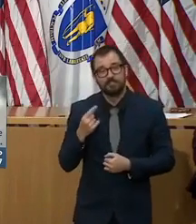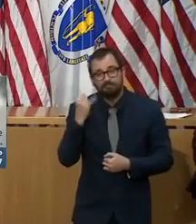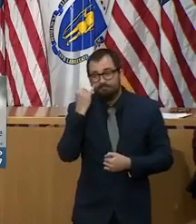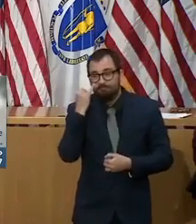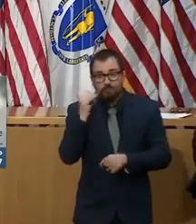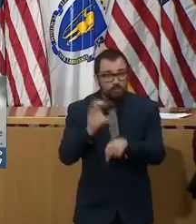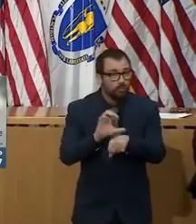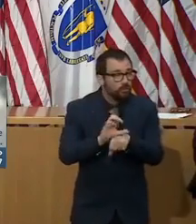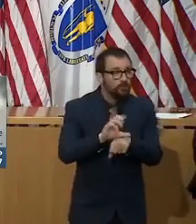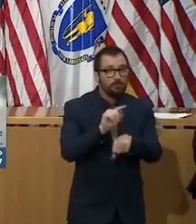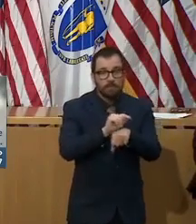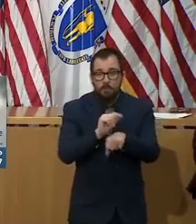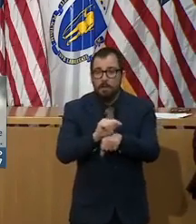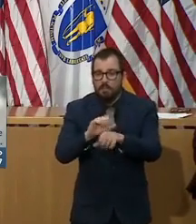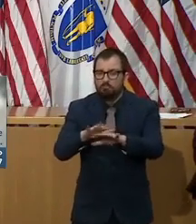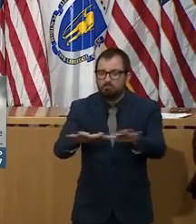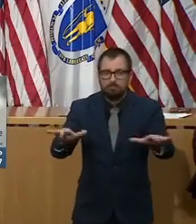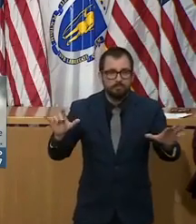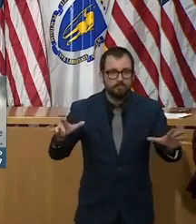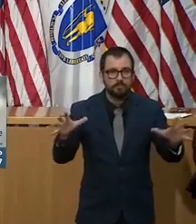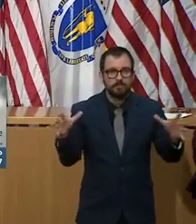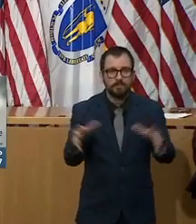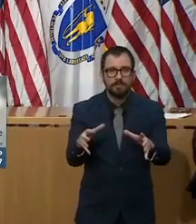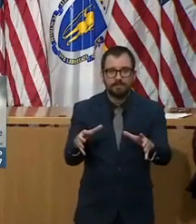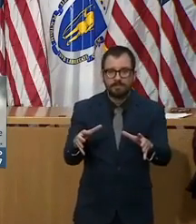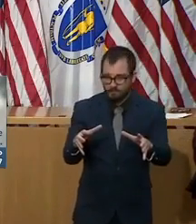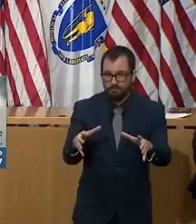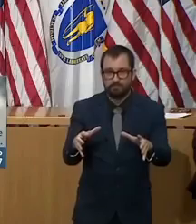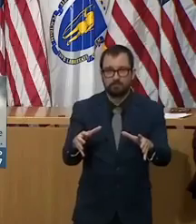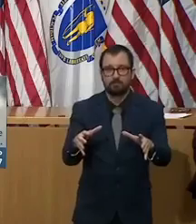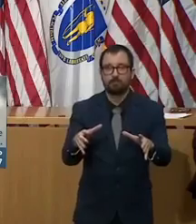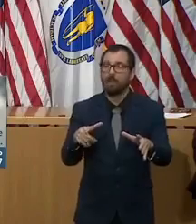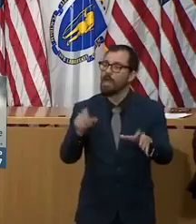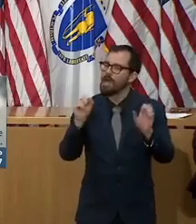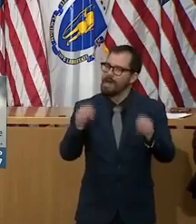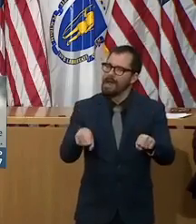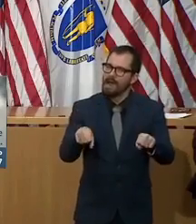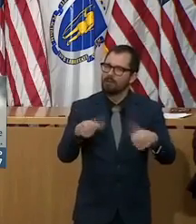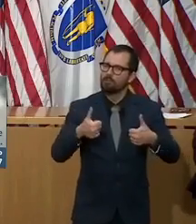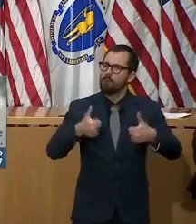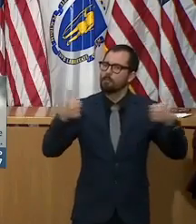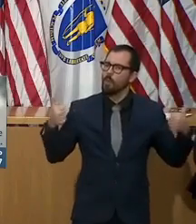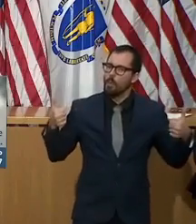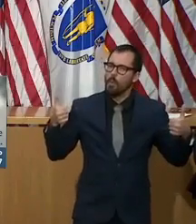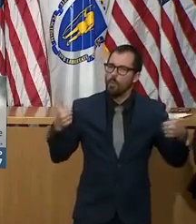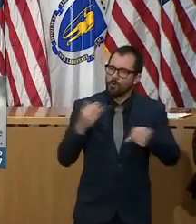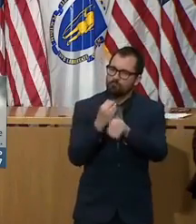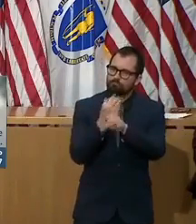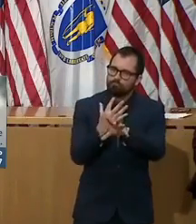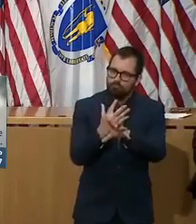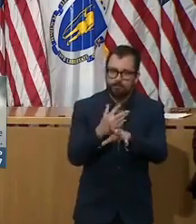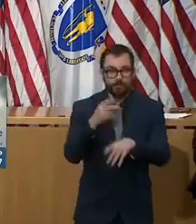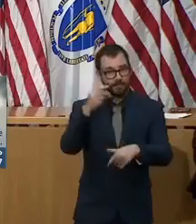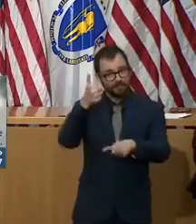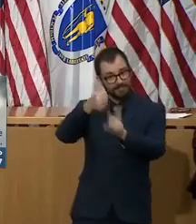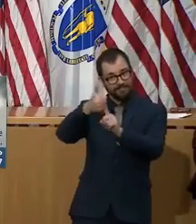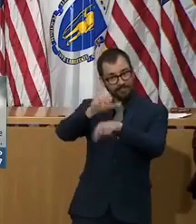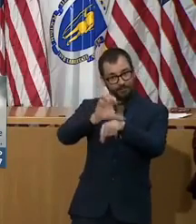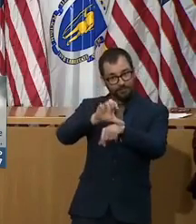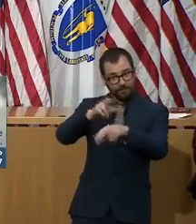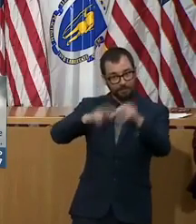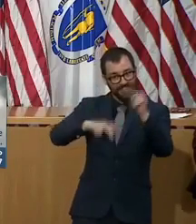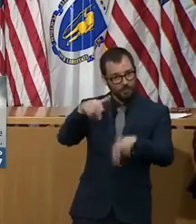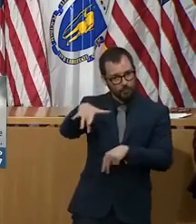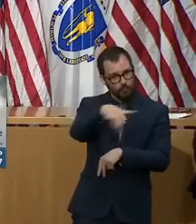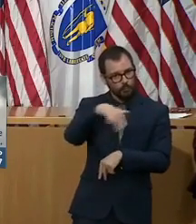weird thing to do, to be in these big, beautiful, empty places, speaking into a box that's